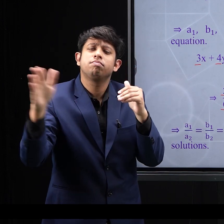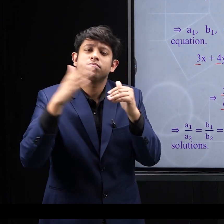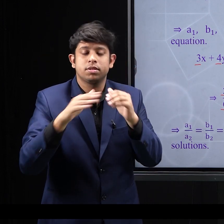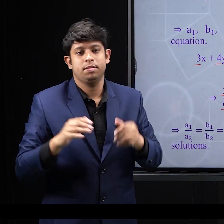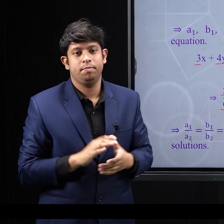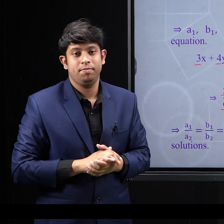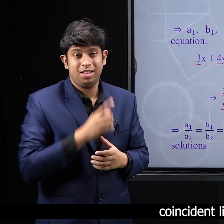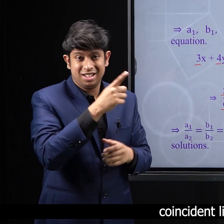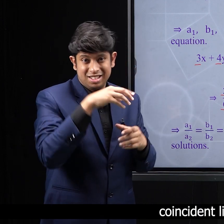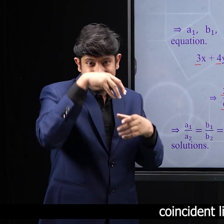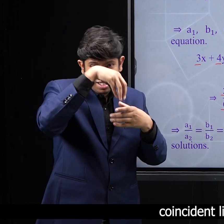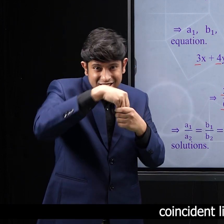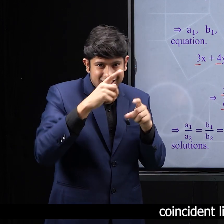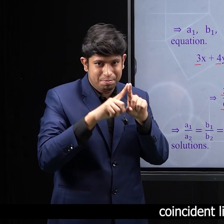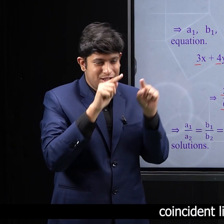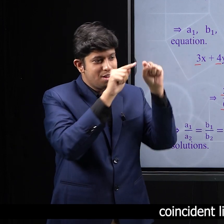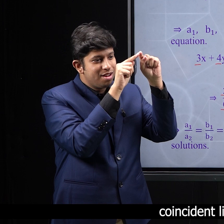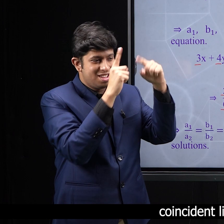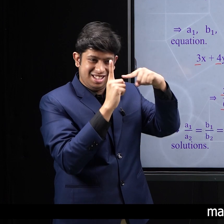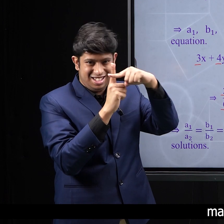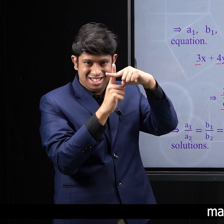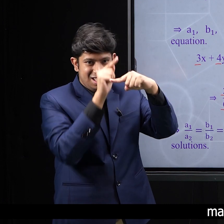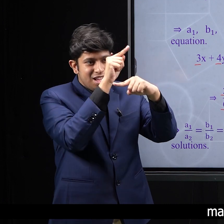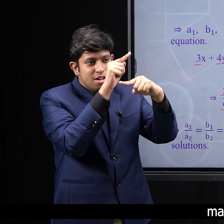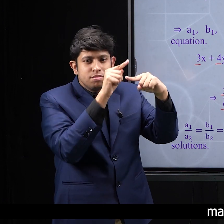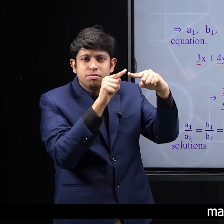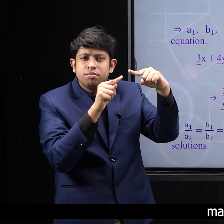are coincident lines and has infinitely many solutions.